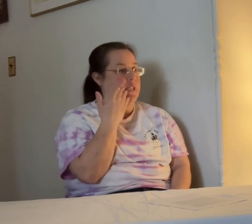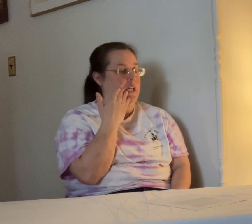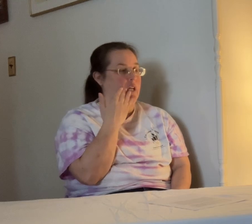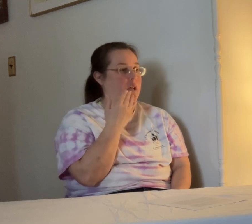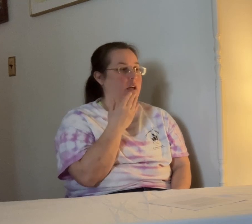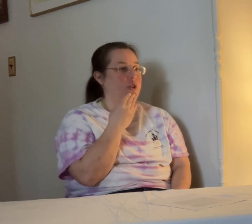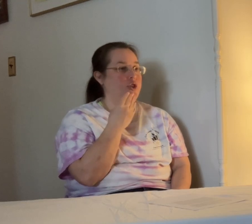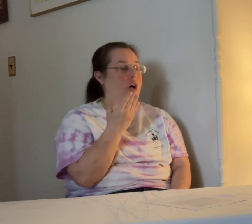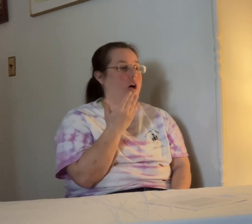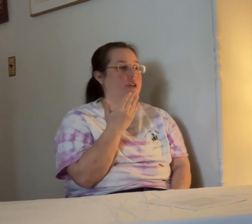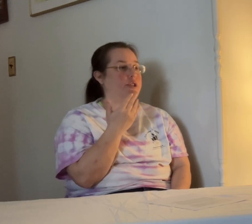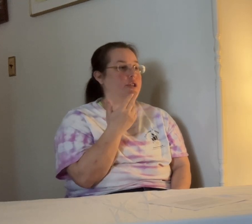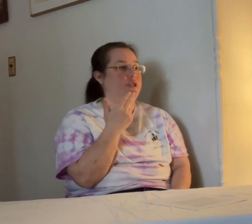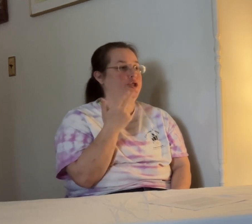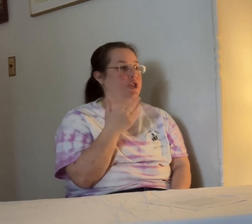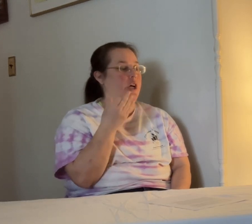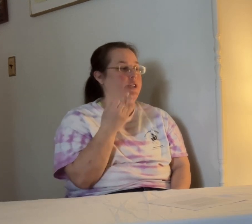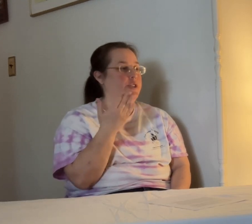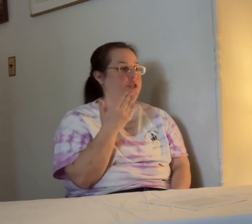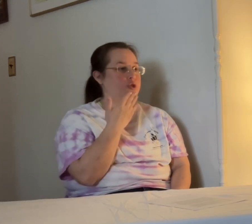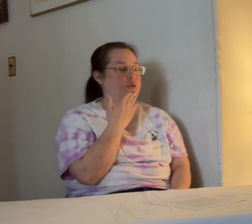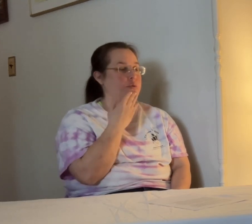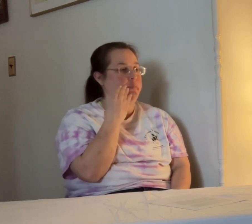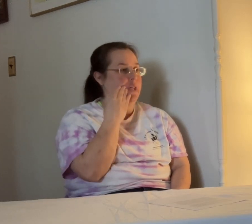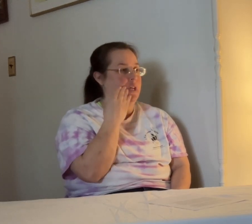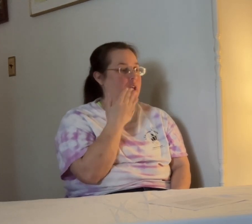opportunity, not just to be